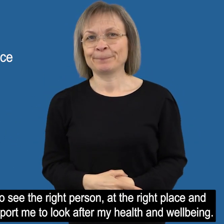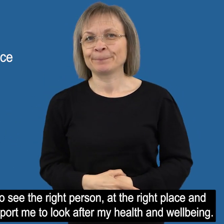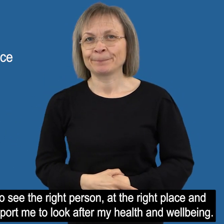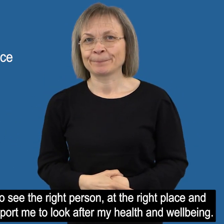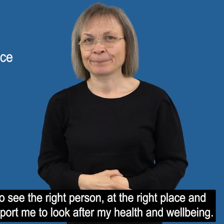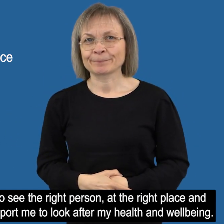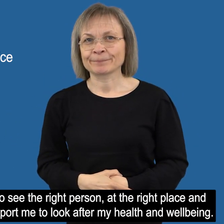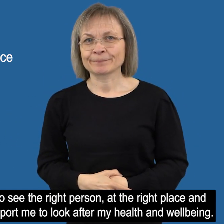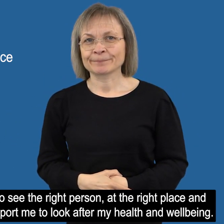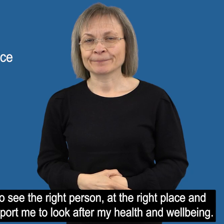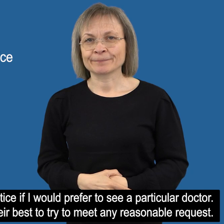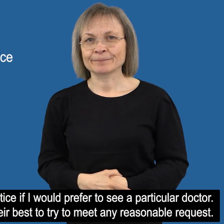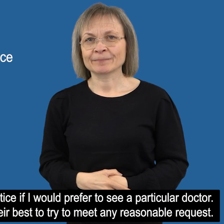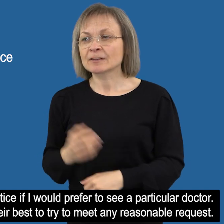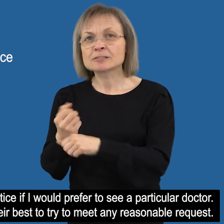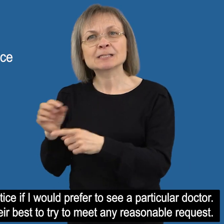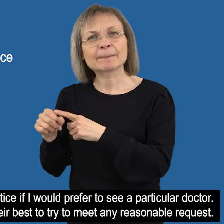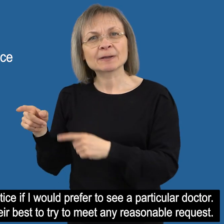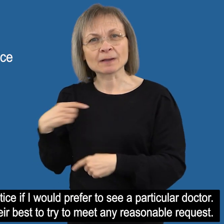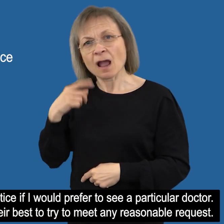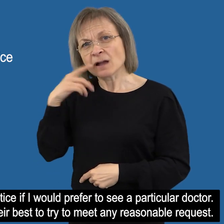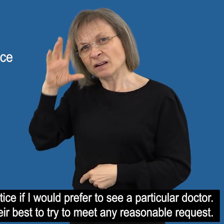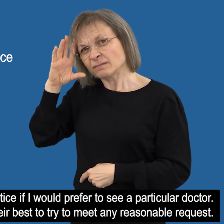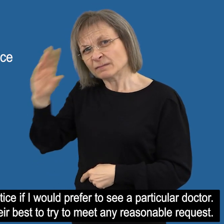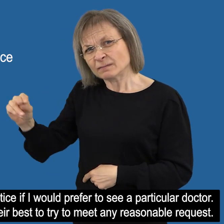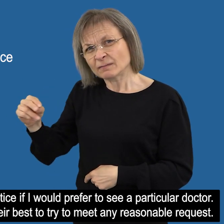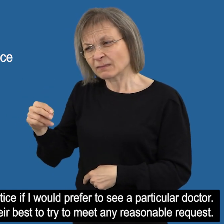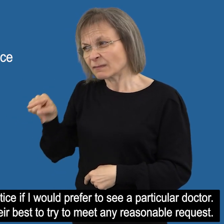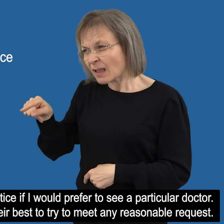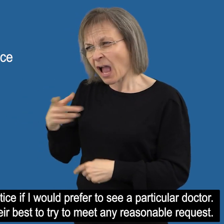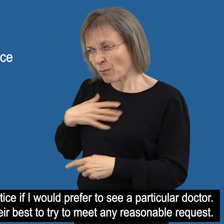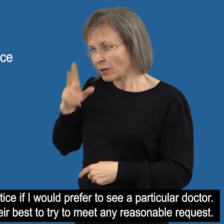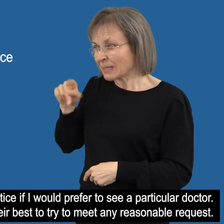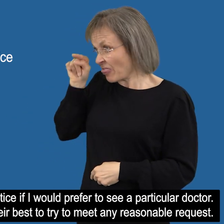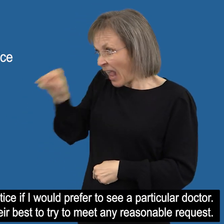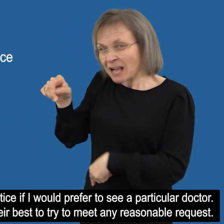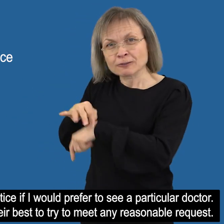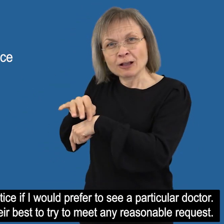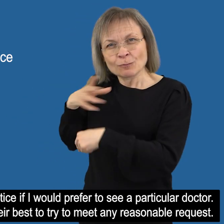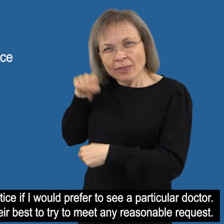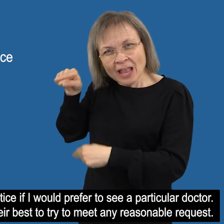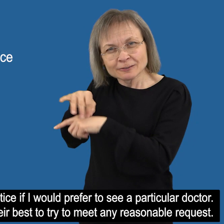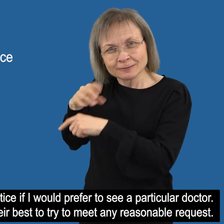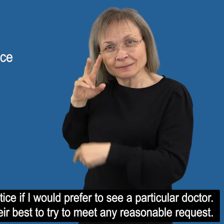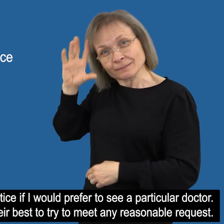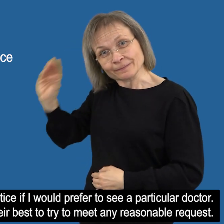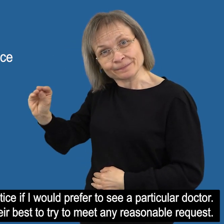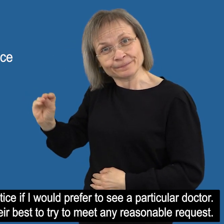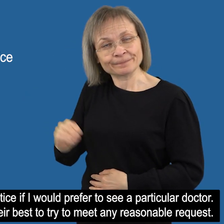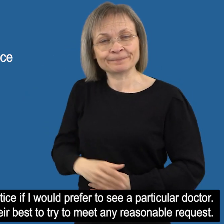and well-being. I can tell my GP practice if I would prefer to see a particular doctor. The practice will